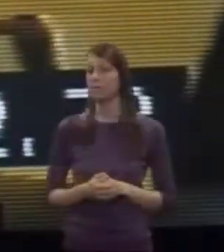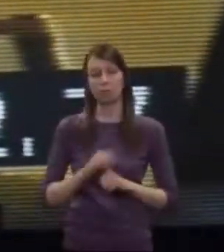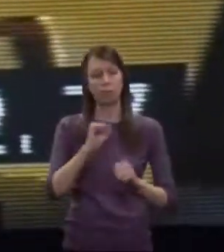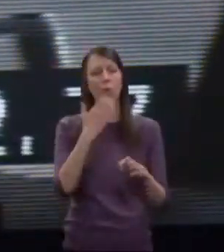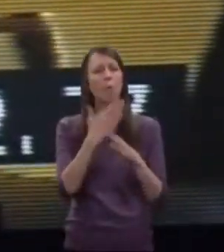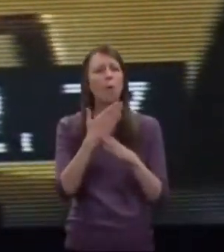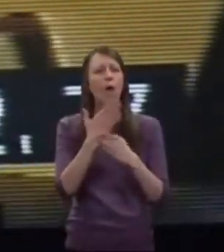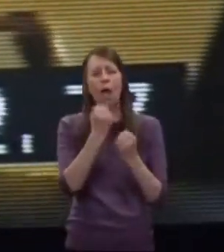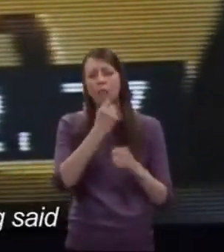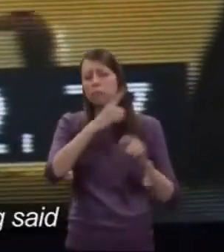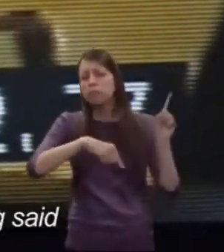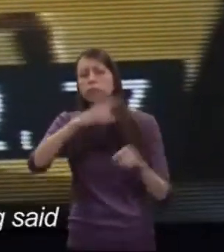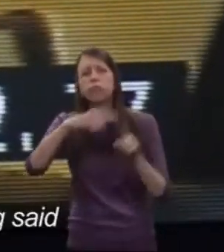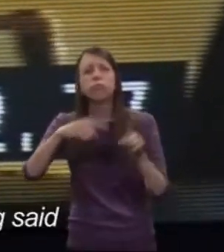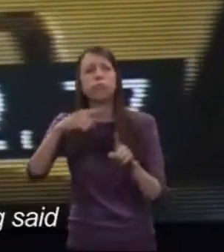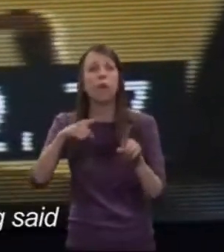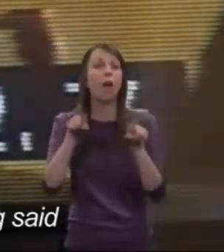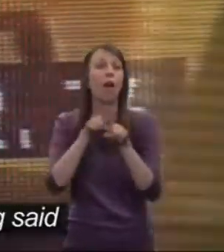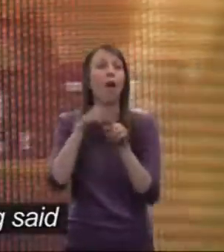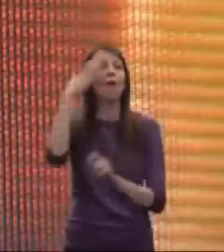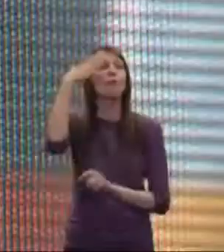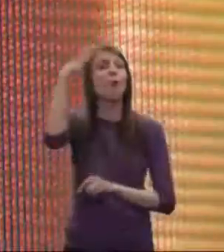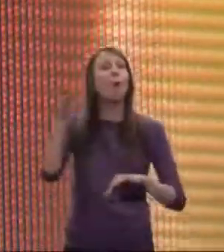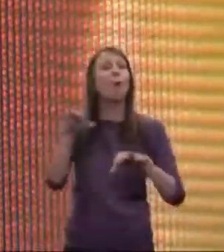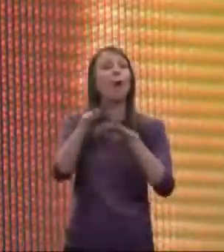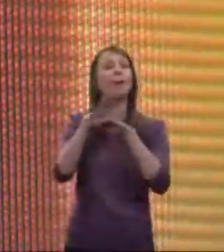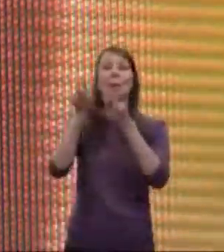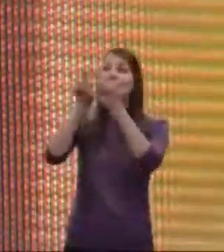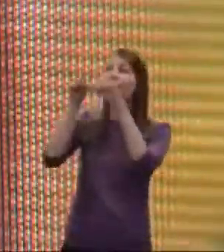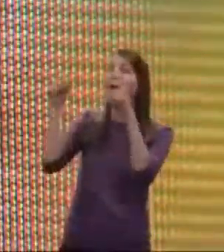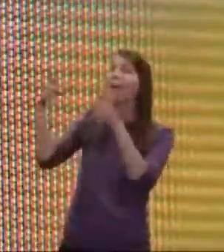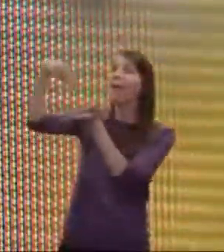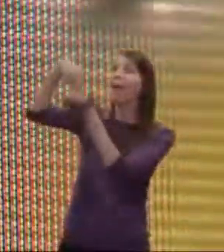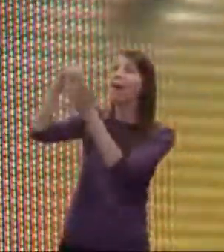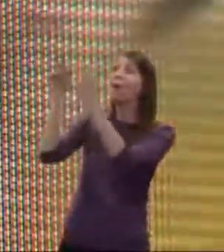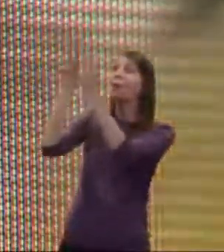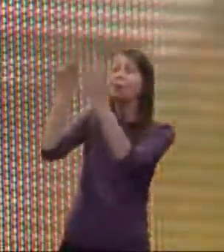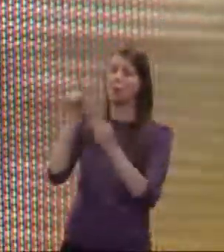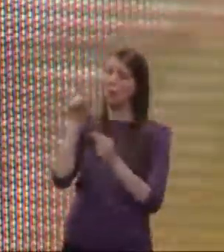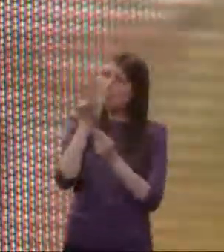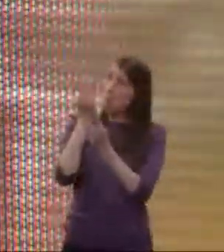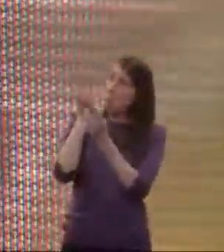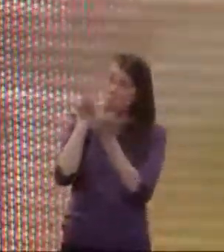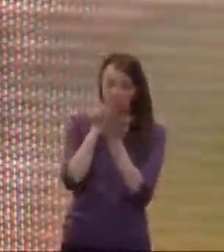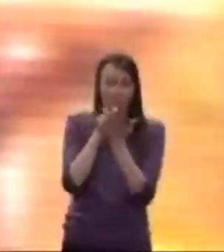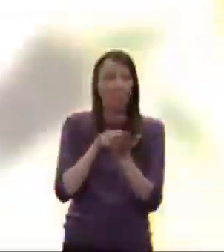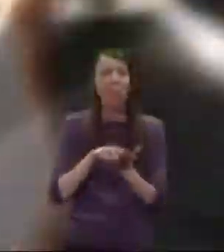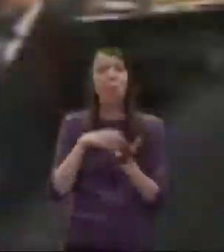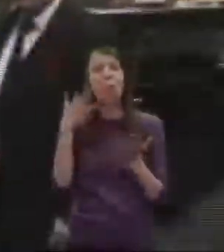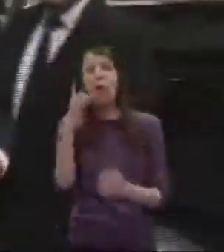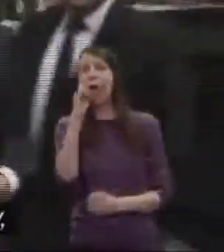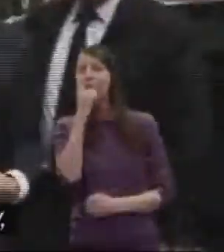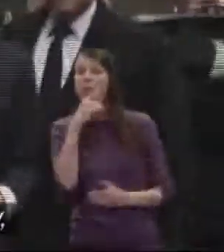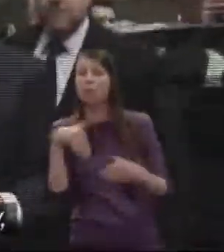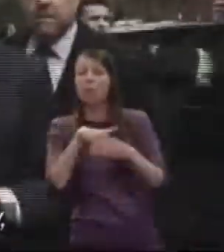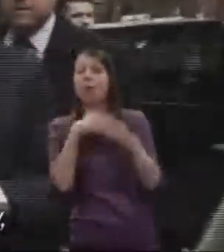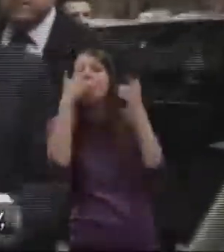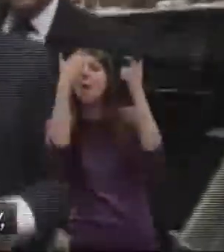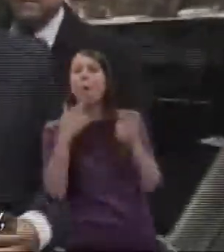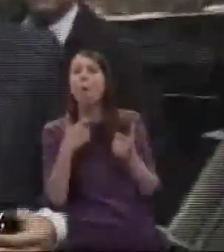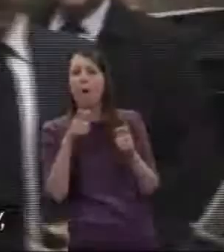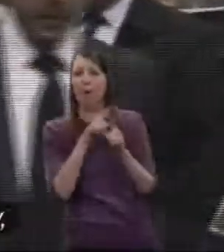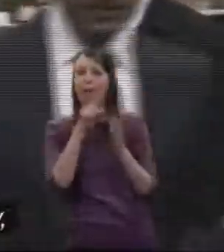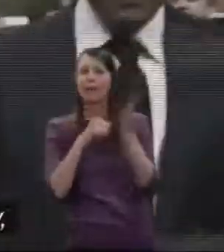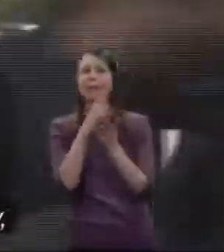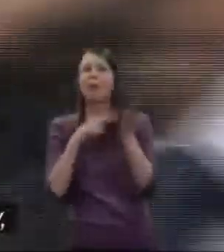Their work can include lip reading what's being said on the balcony at a royal wedding, or giving evidence in court cases, such